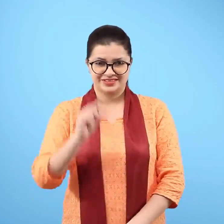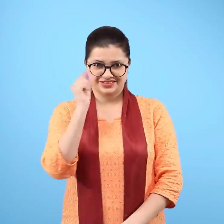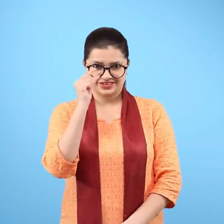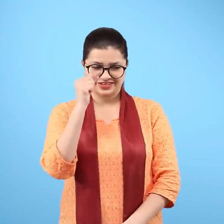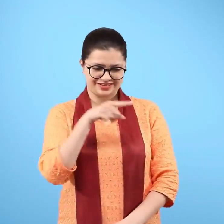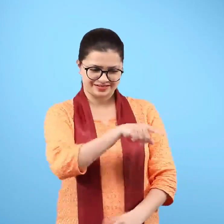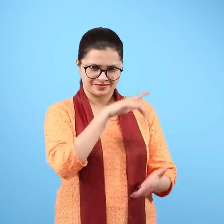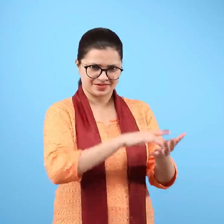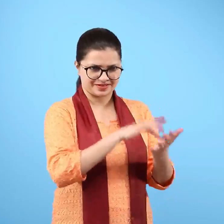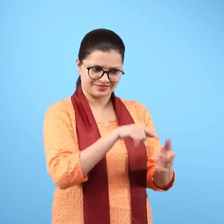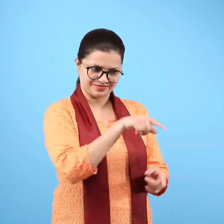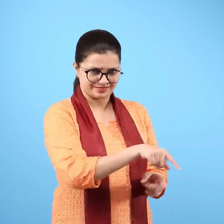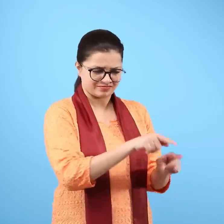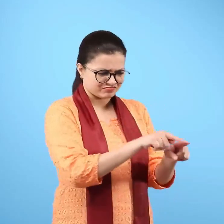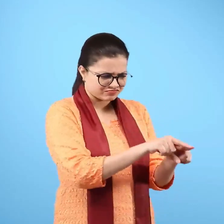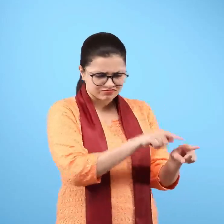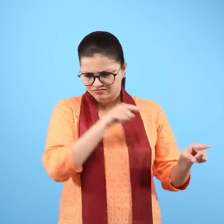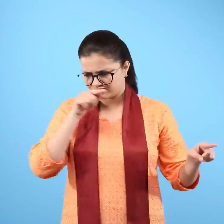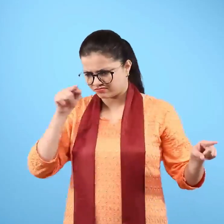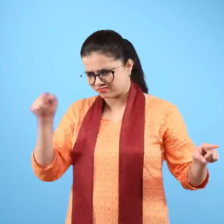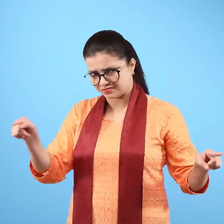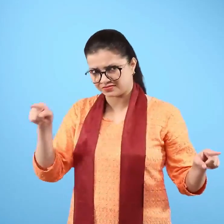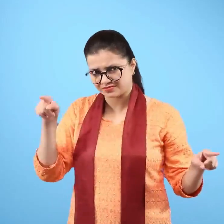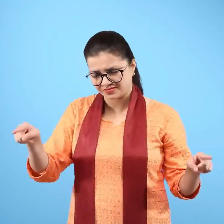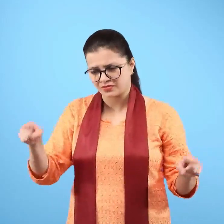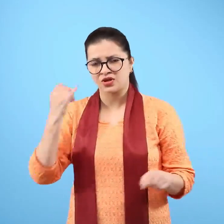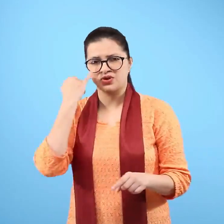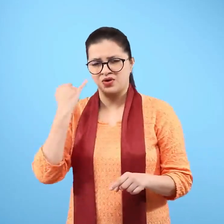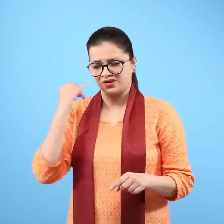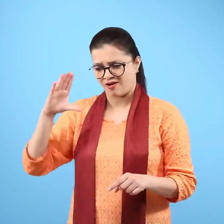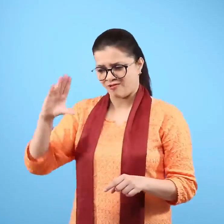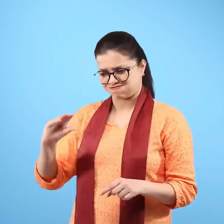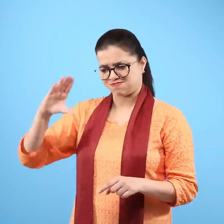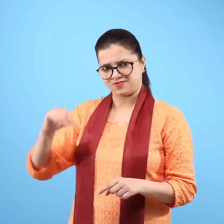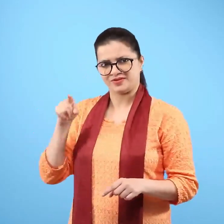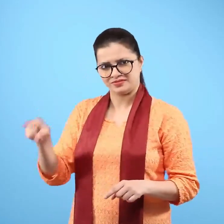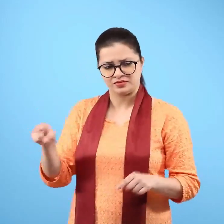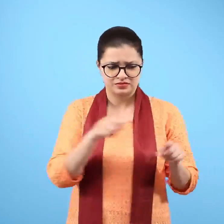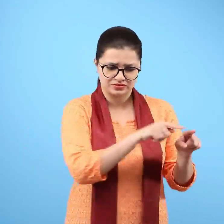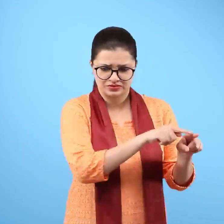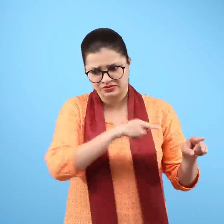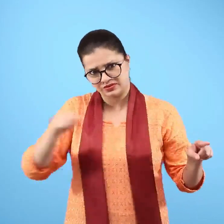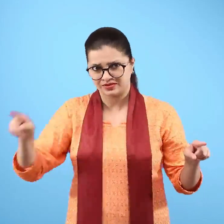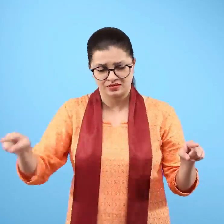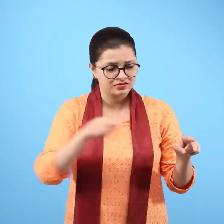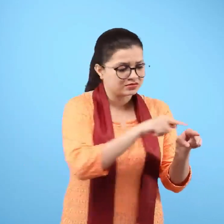A town called Jalebipur is 35 kilometers away from both Chola Ghat